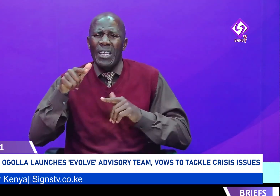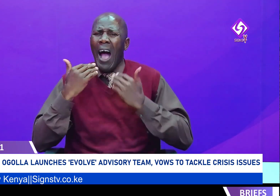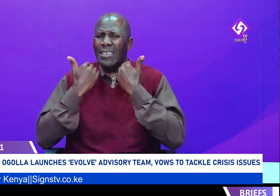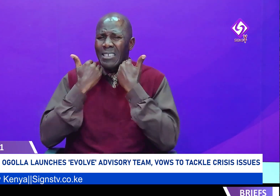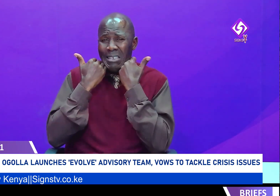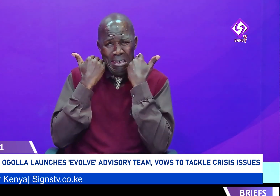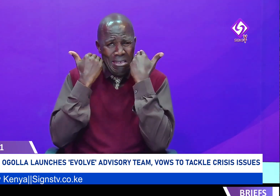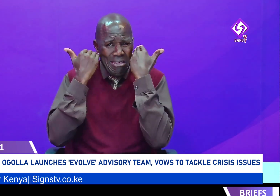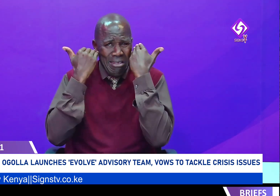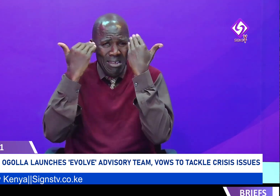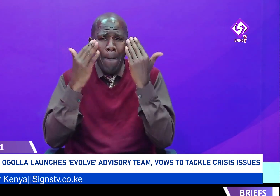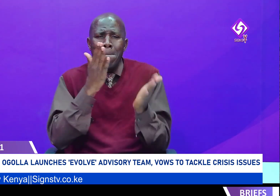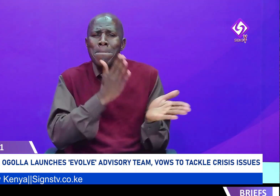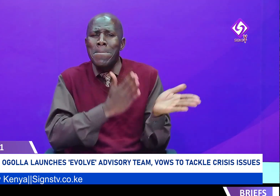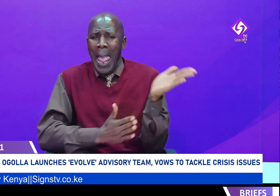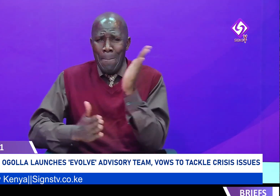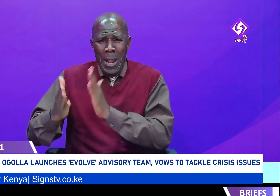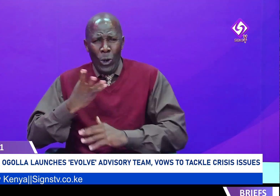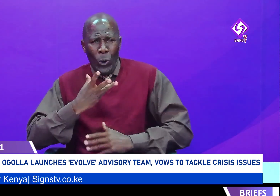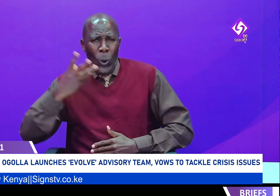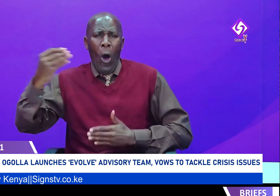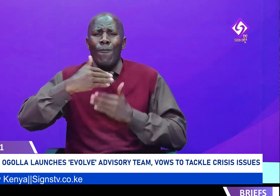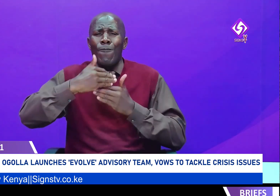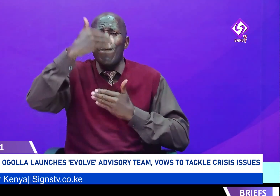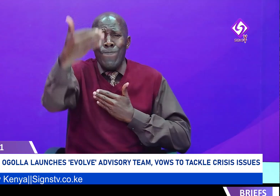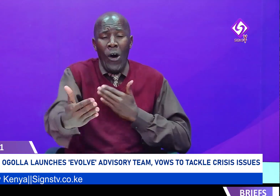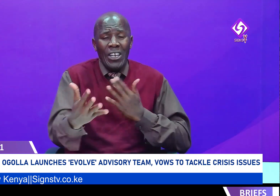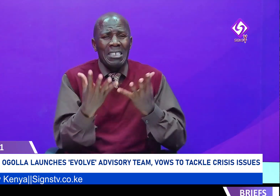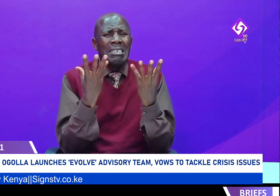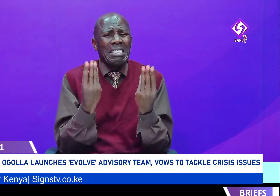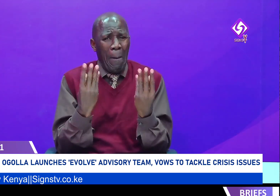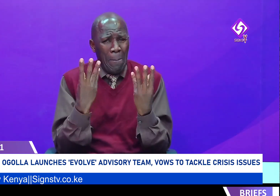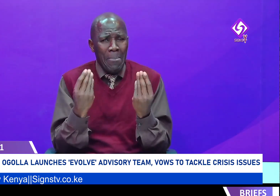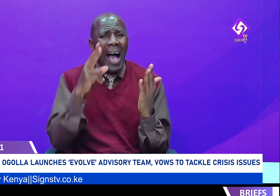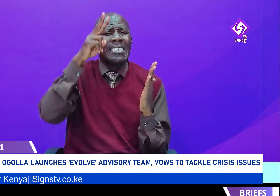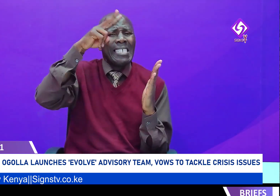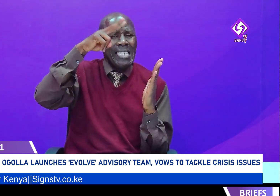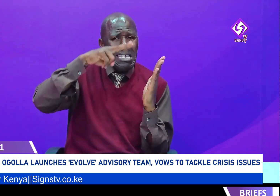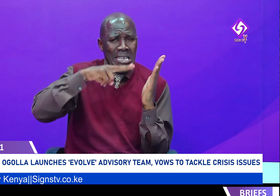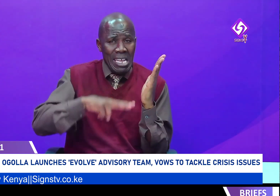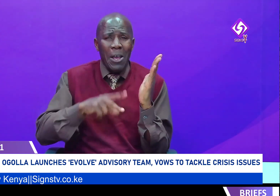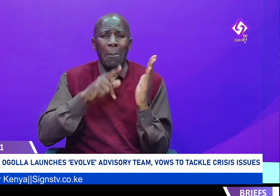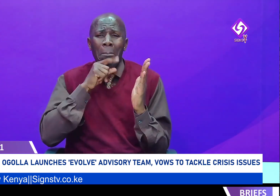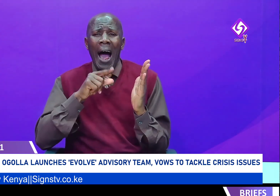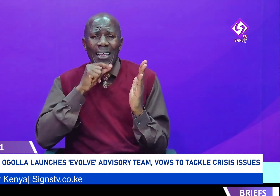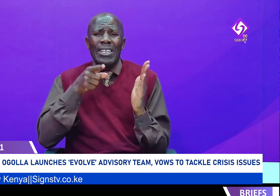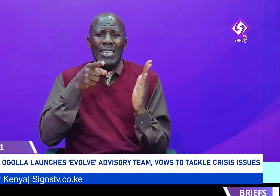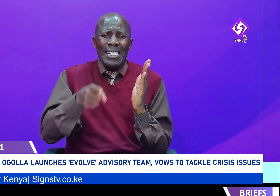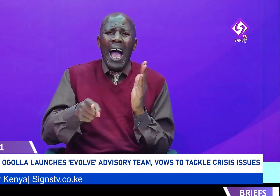Professor Ogolla stressed that their strategy goes beyond simply diagnosis. He explained that